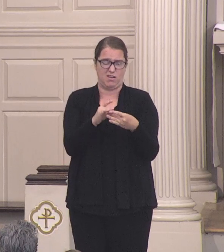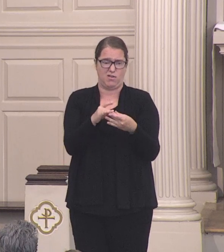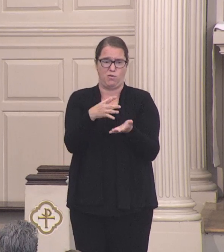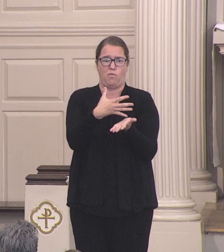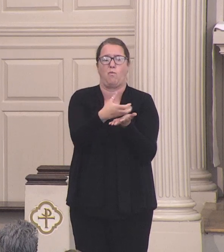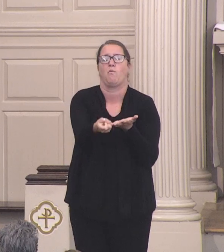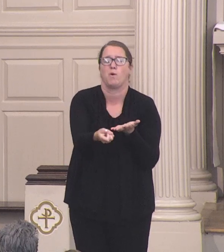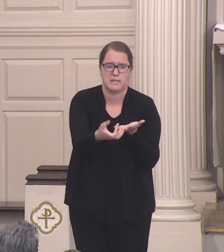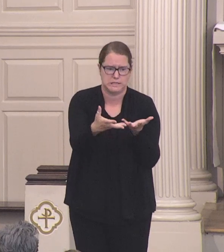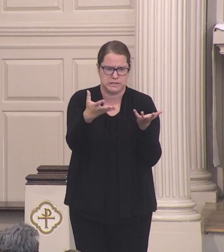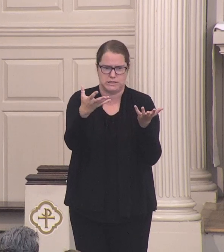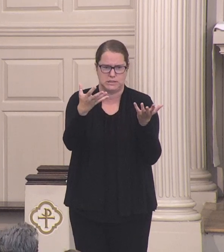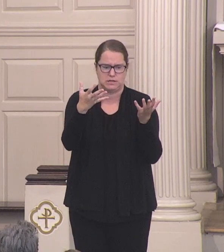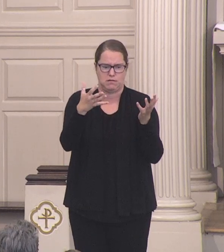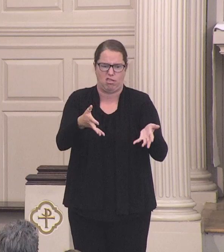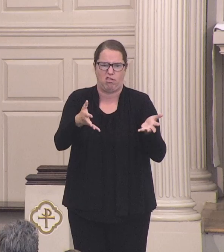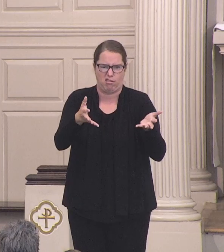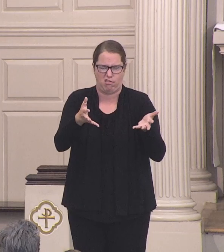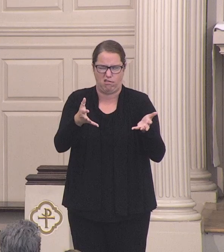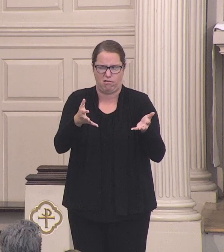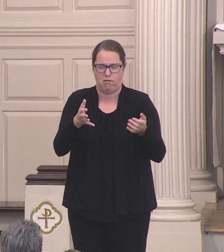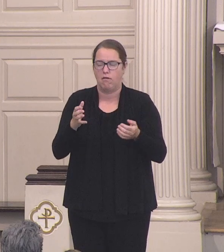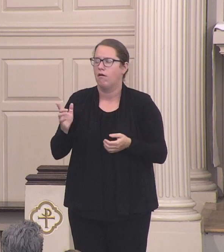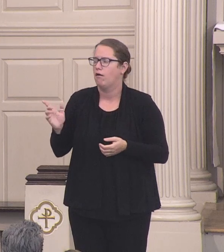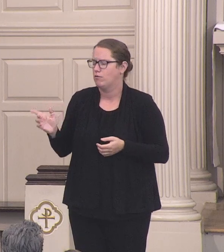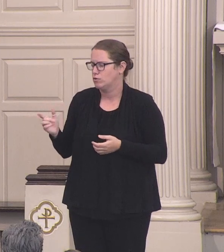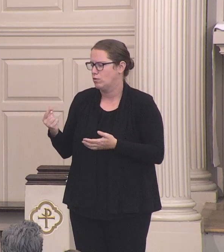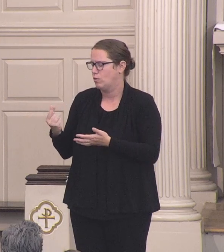When you read from the Gospel according to St. Luke